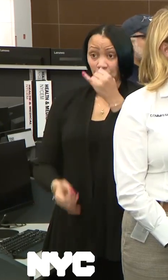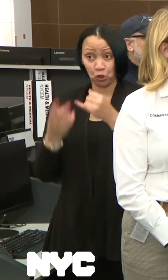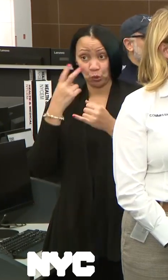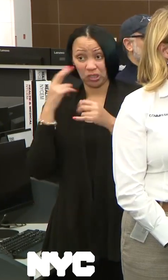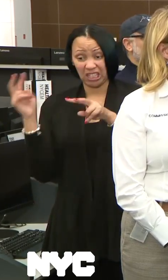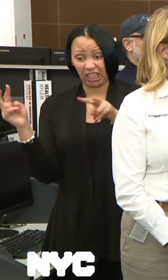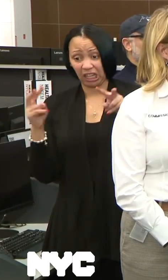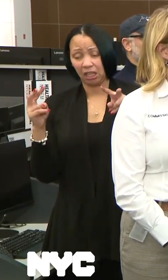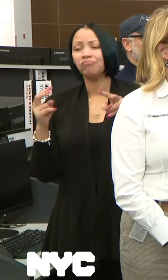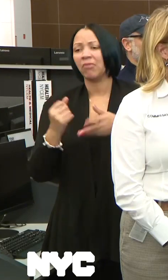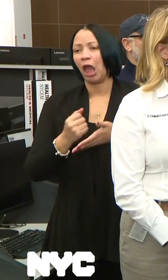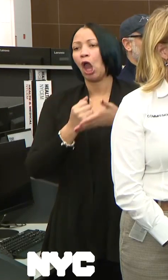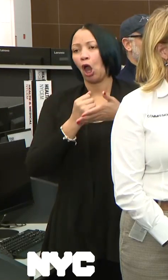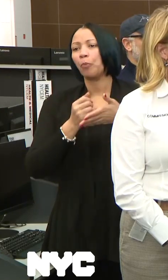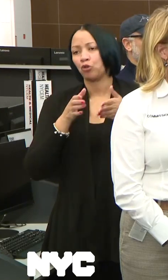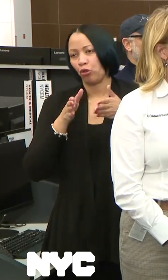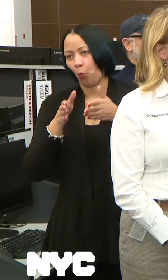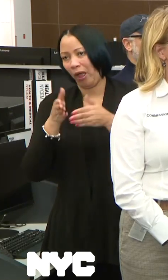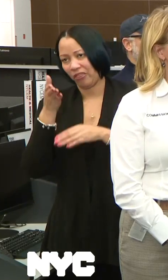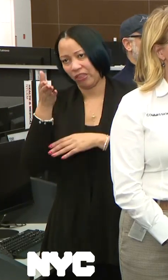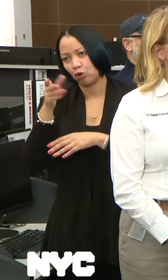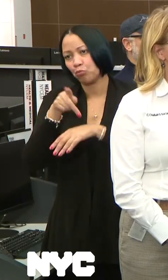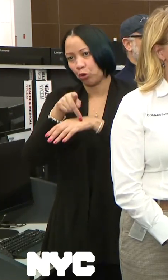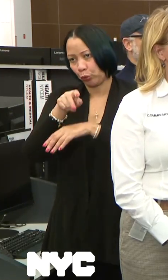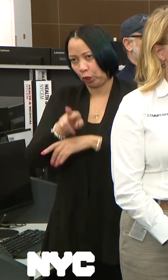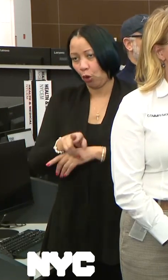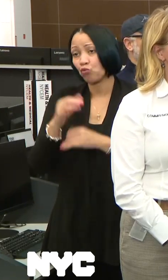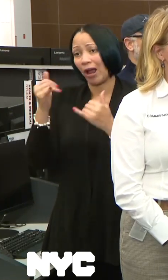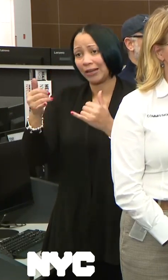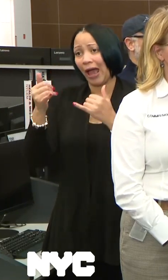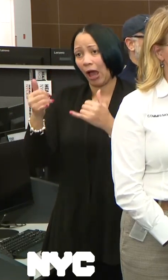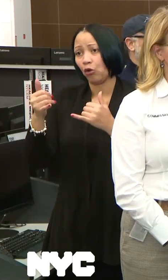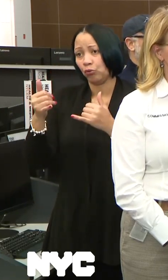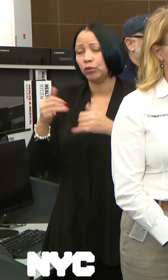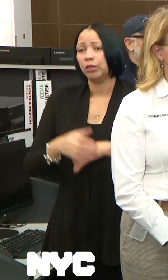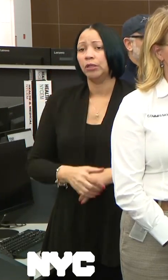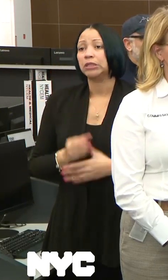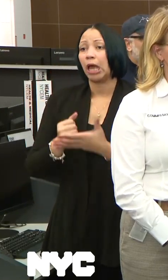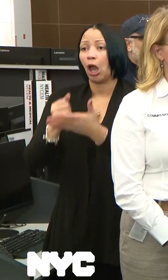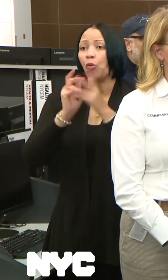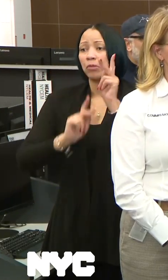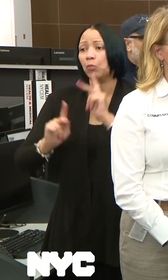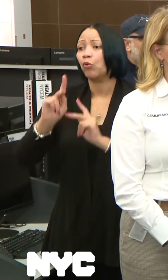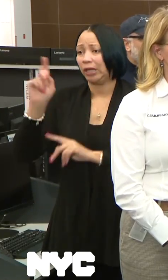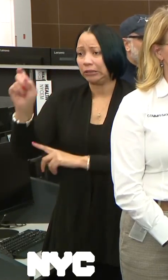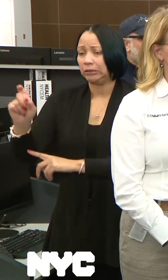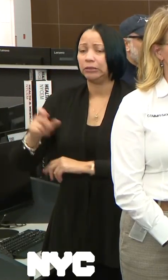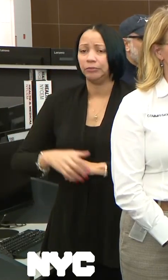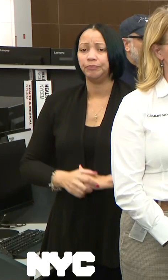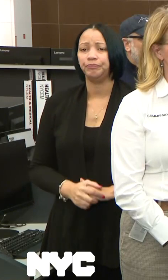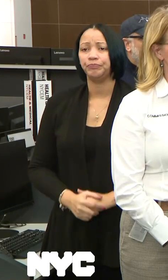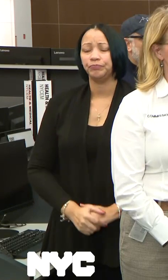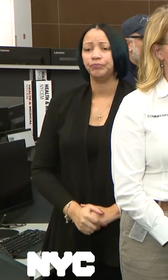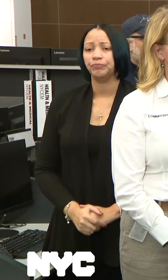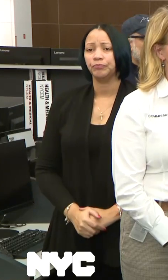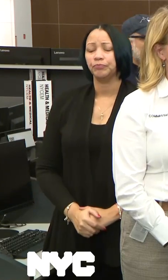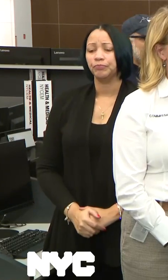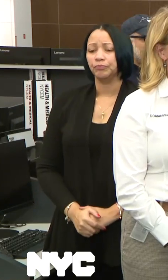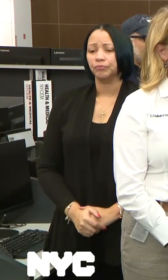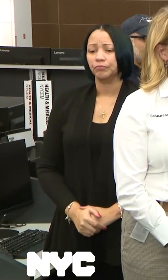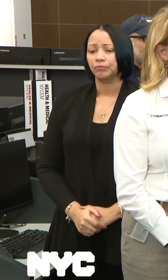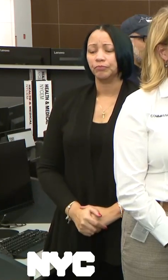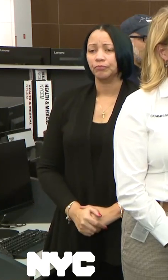way. Our team is on the way to Puerto Rico right now to help people in need. Nuestro equipo